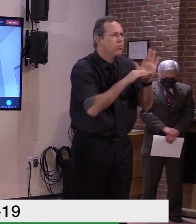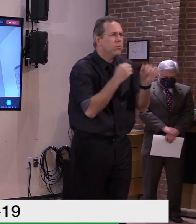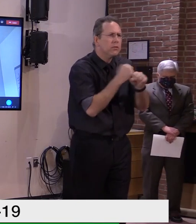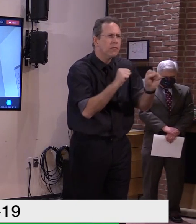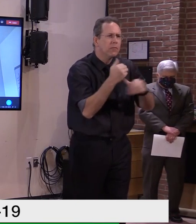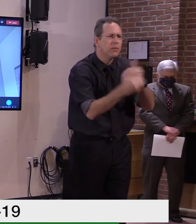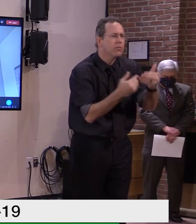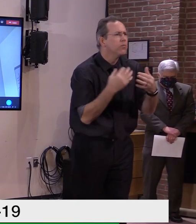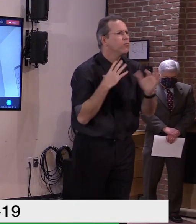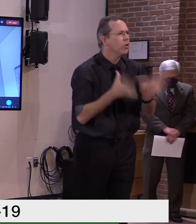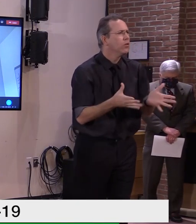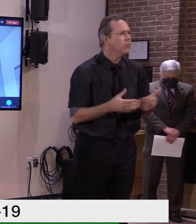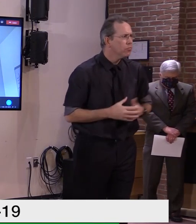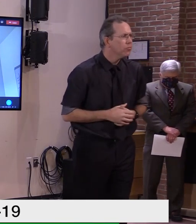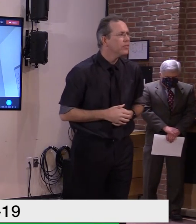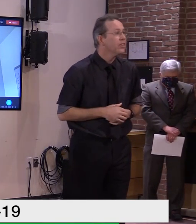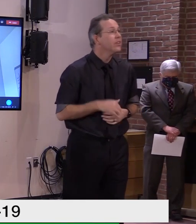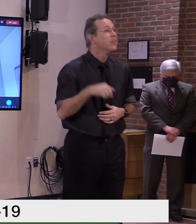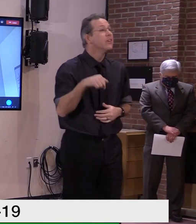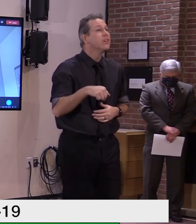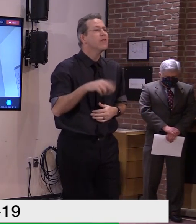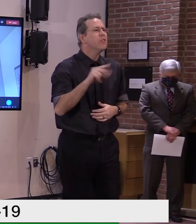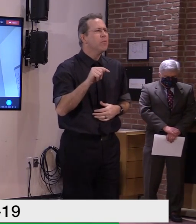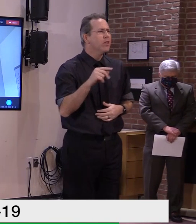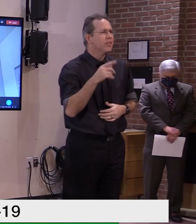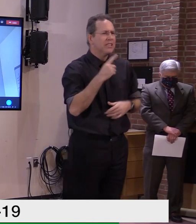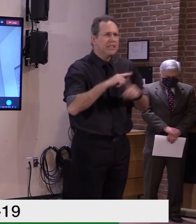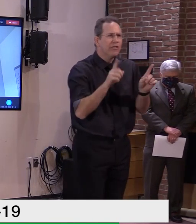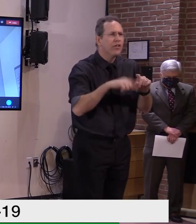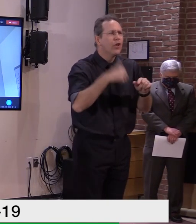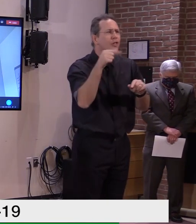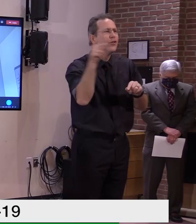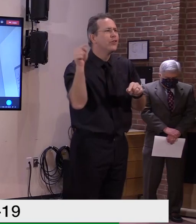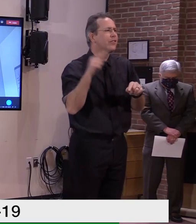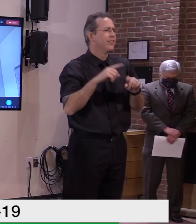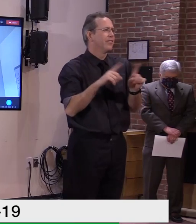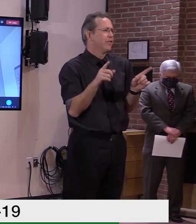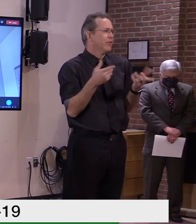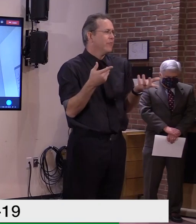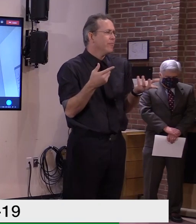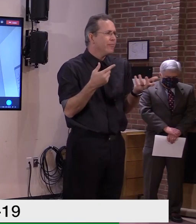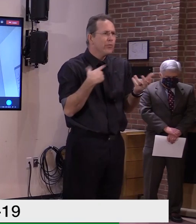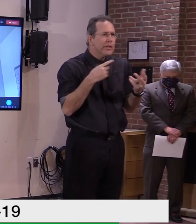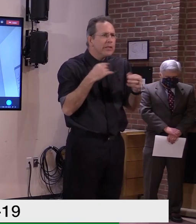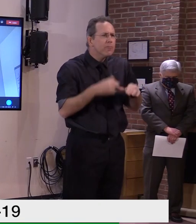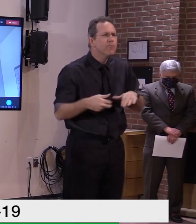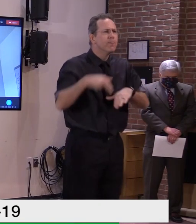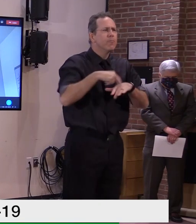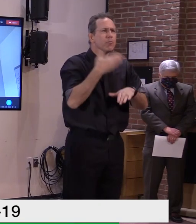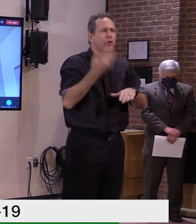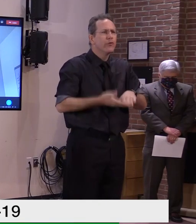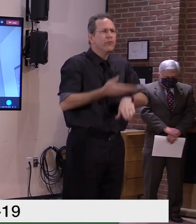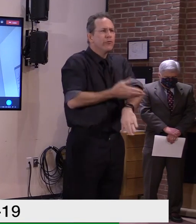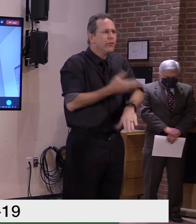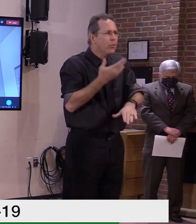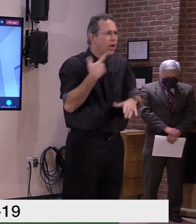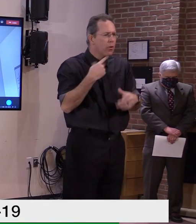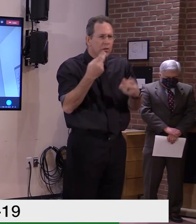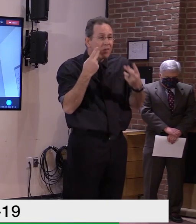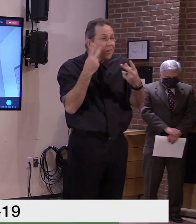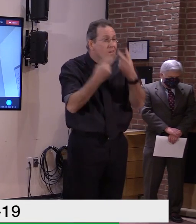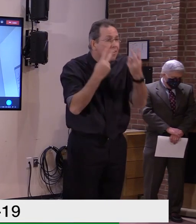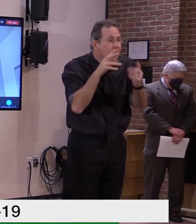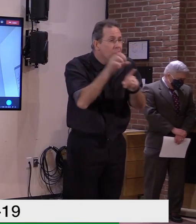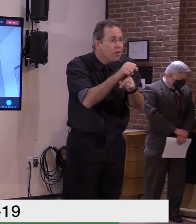their efforts has been apparent in the epidemiological data, which shows very limited transmission of the virus in our schools. Now that we